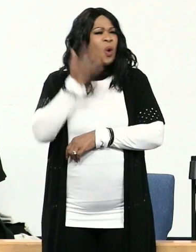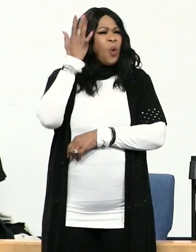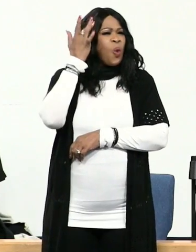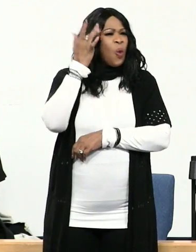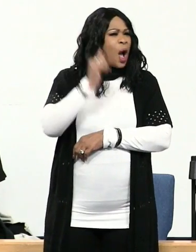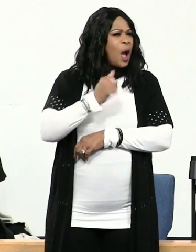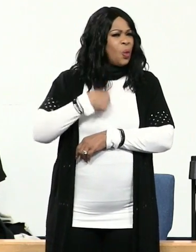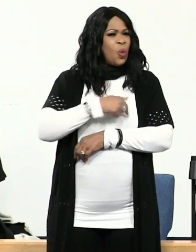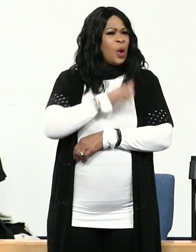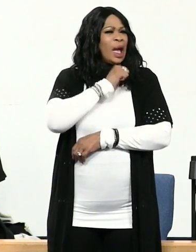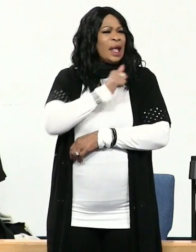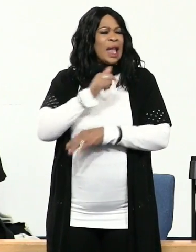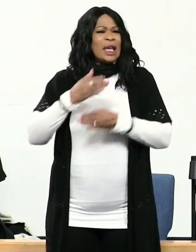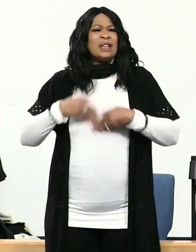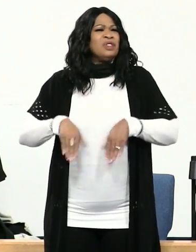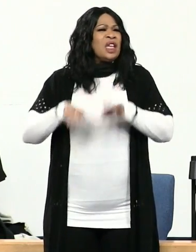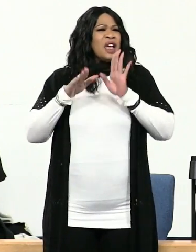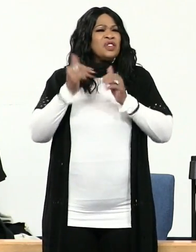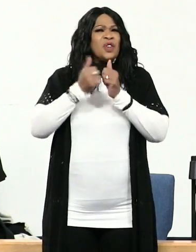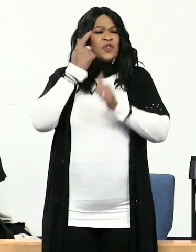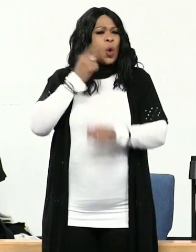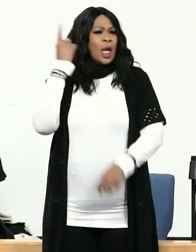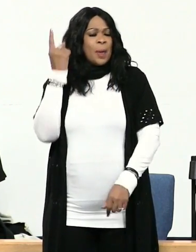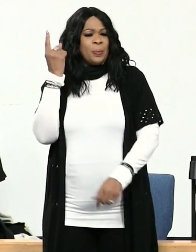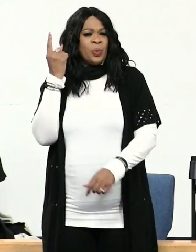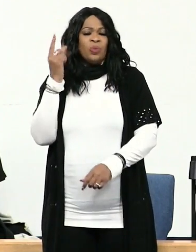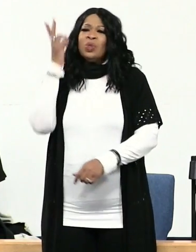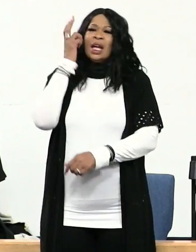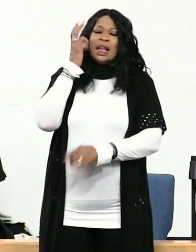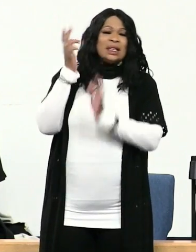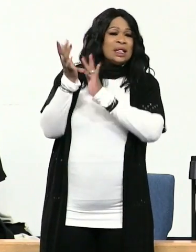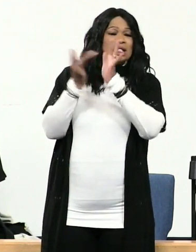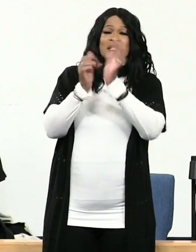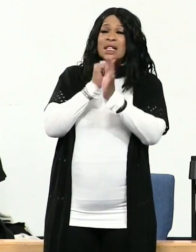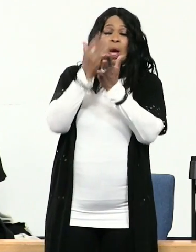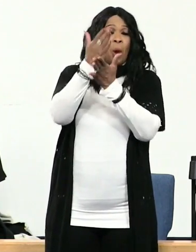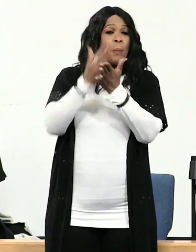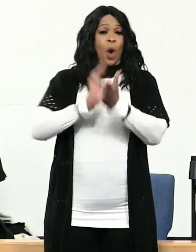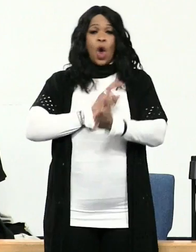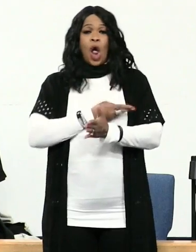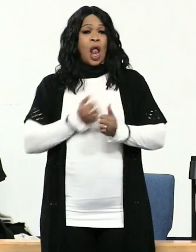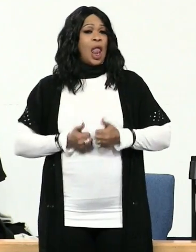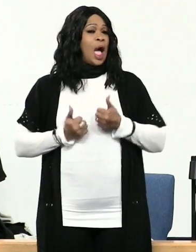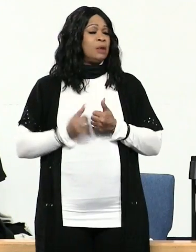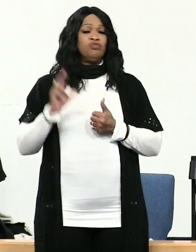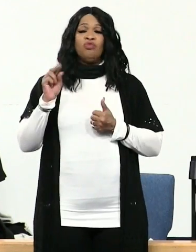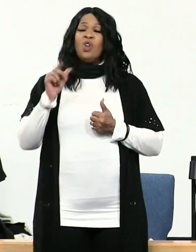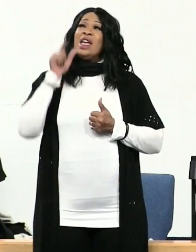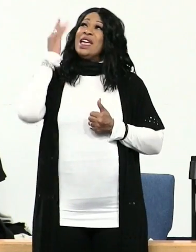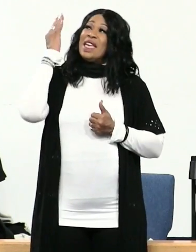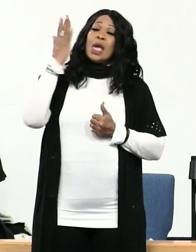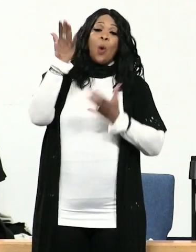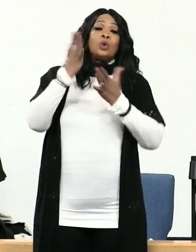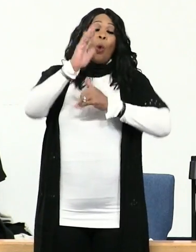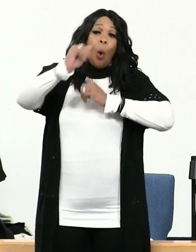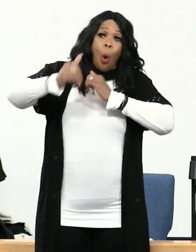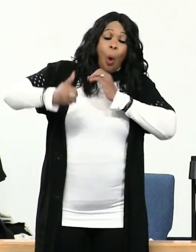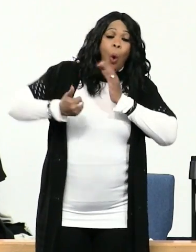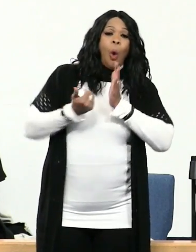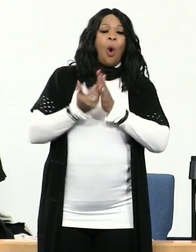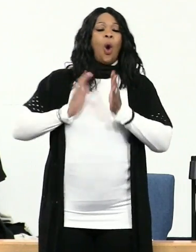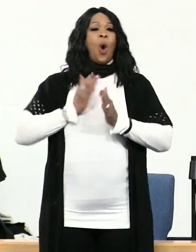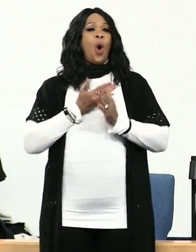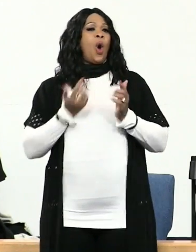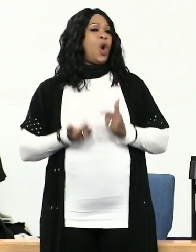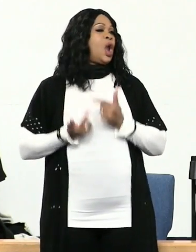everything for him? Listen, Jesus just doesn't want part of our lives. He wants all of our lives.